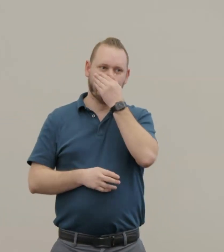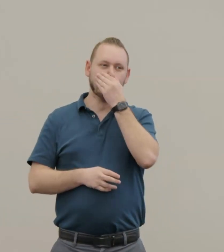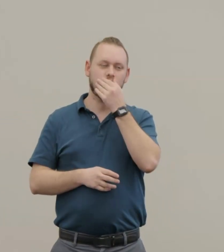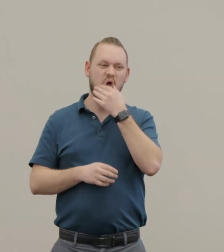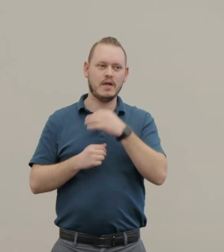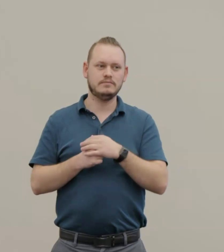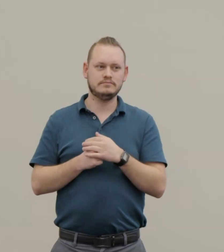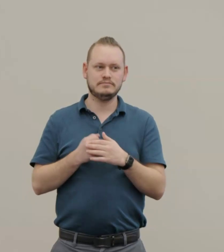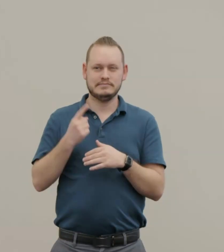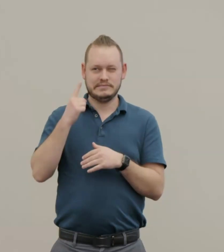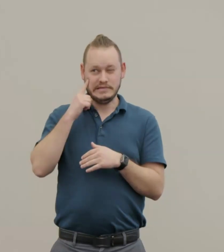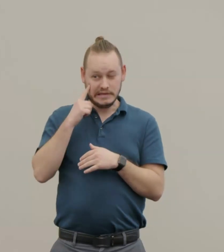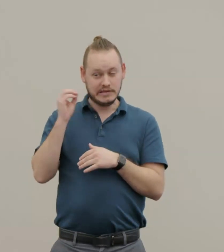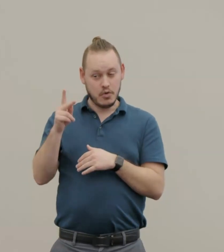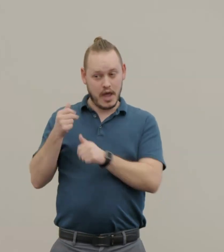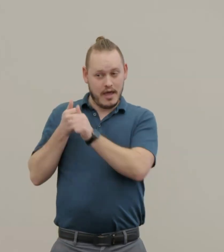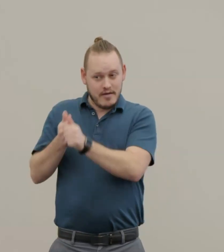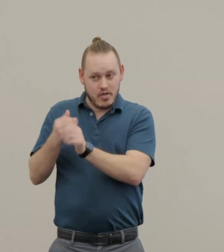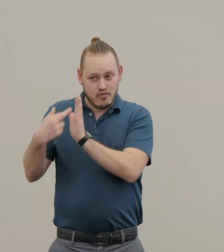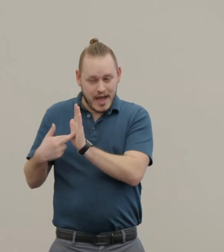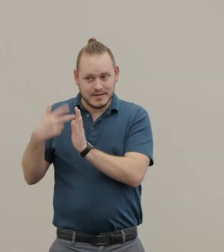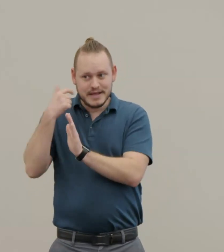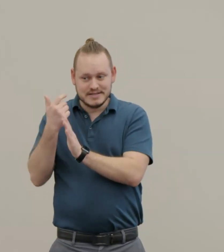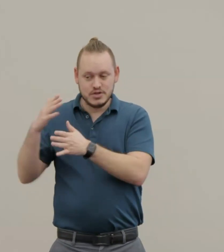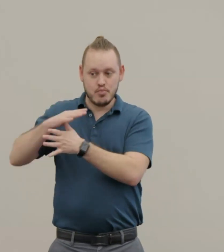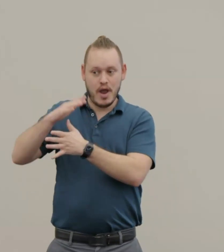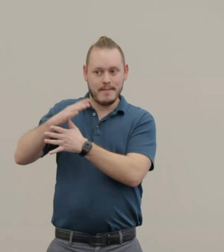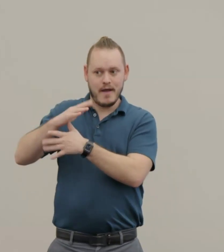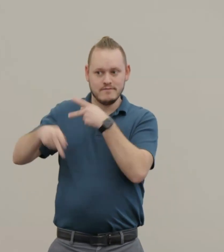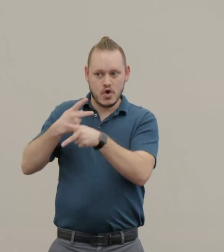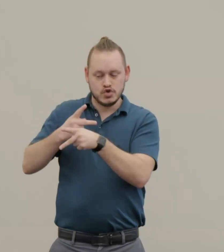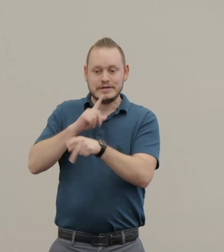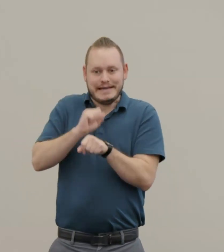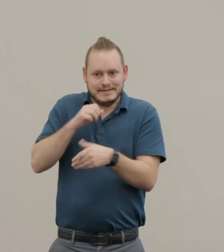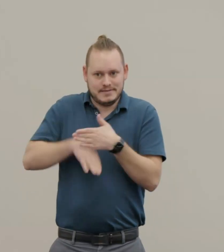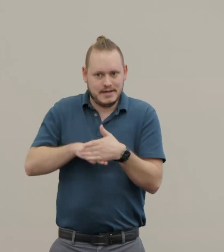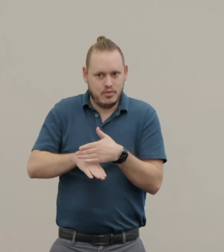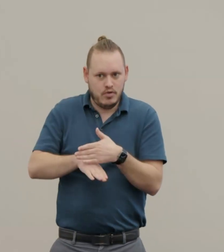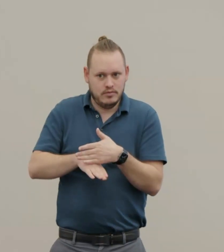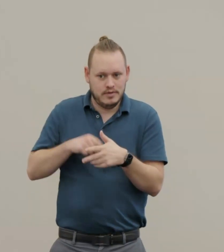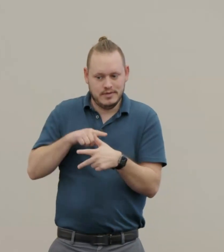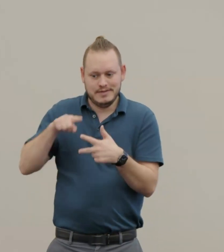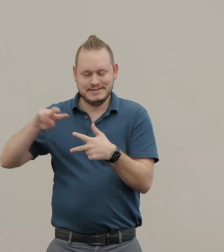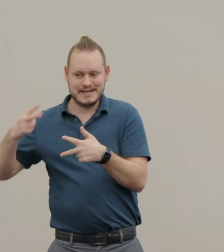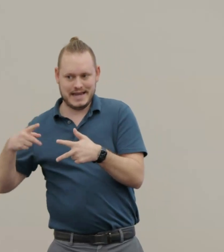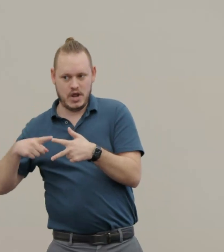I think it's okay under the regs because the primary version is the accessible version. The secondary version is